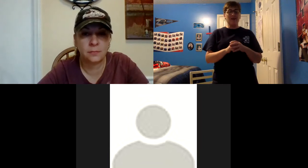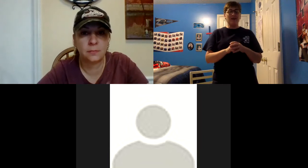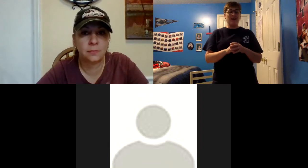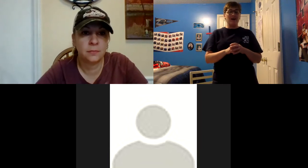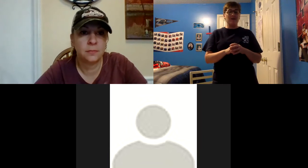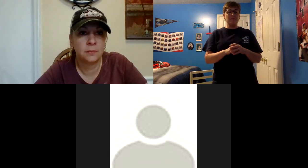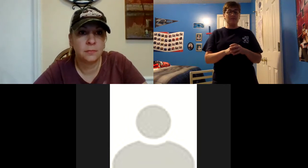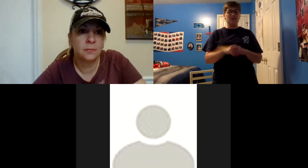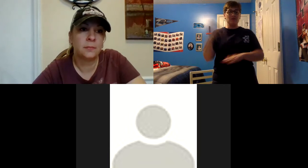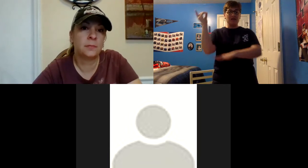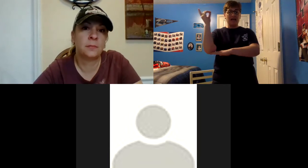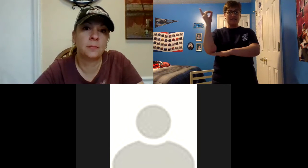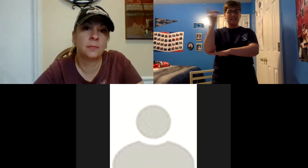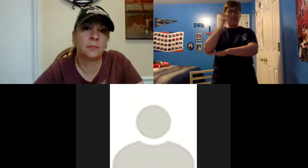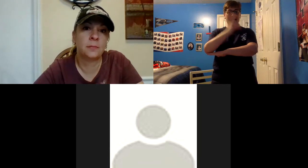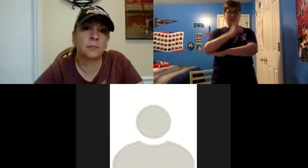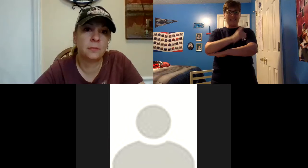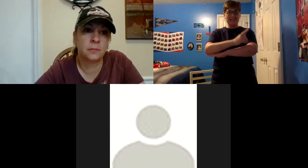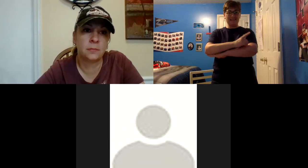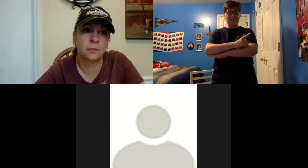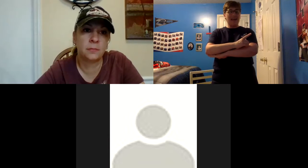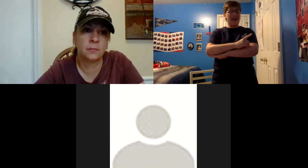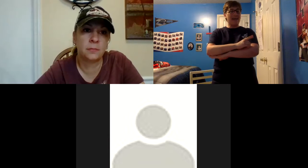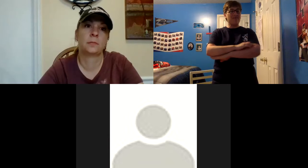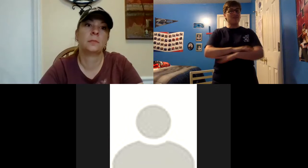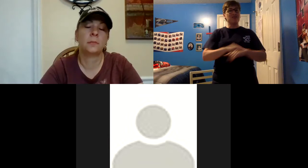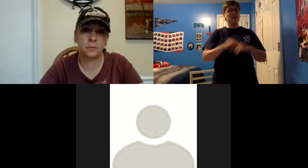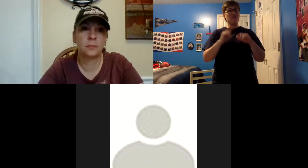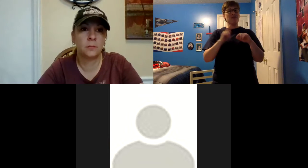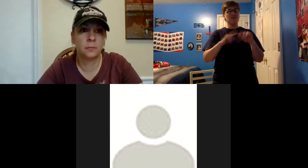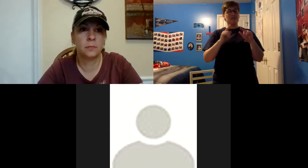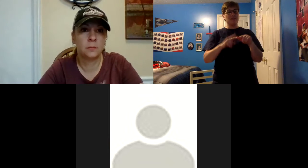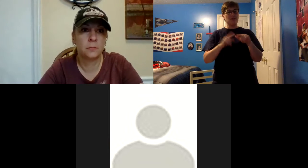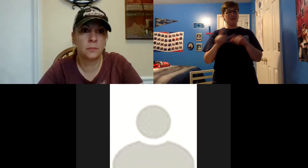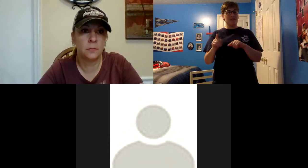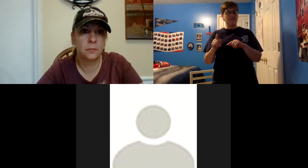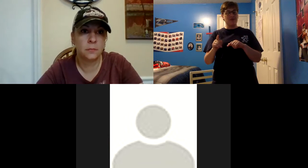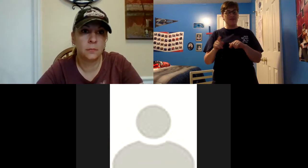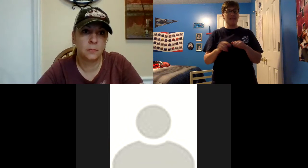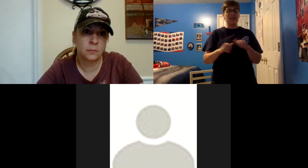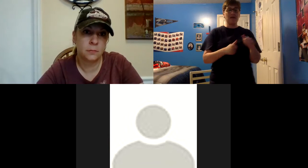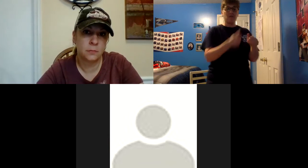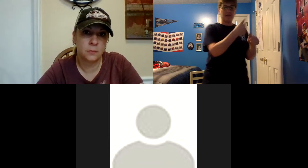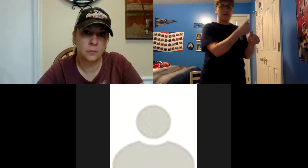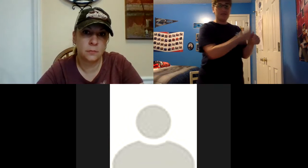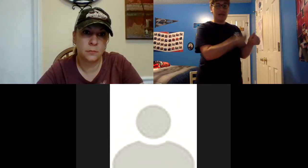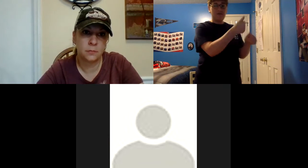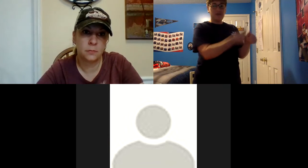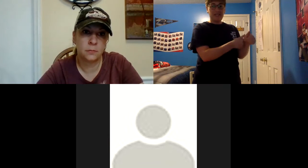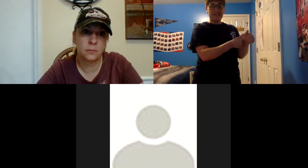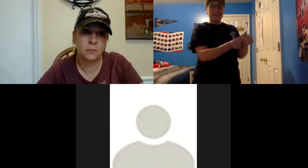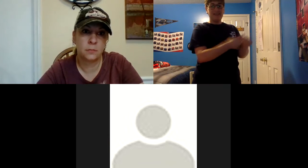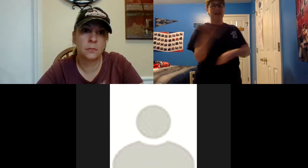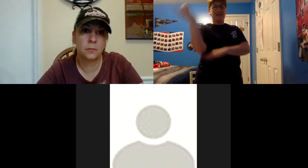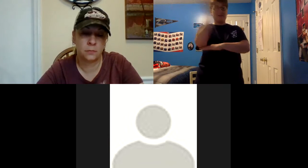there. So you've got day, and for someone who doesn't know the sign for every day, they might want to use